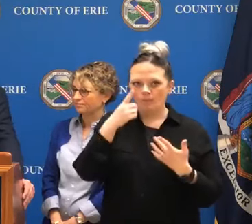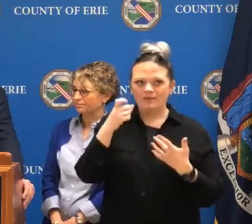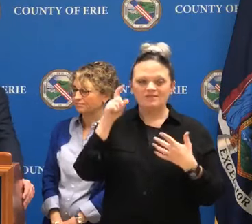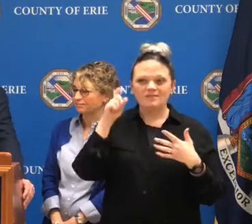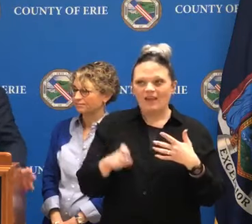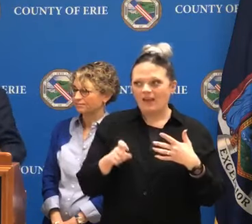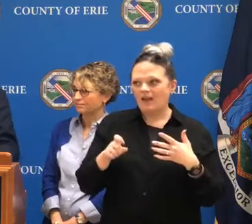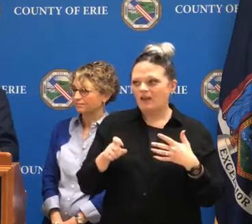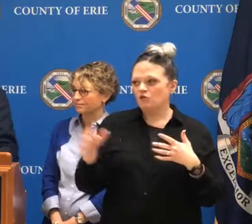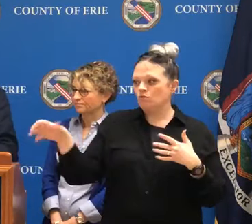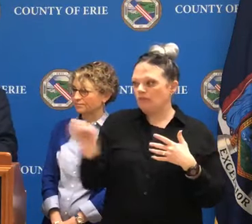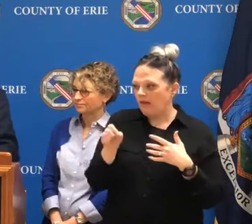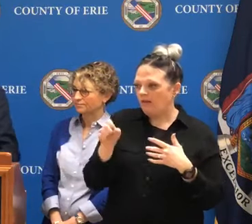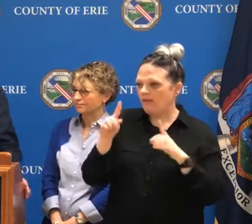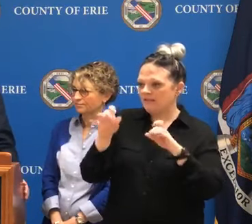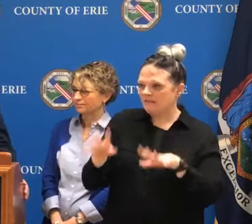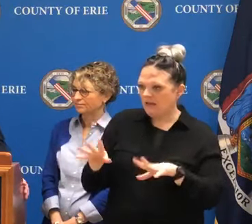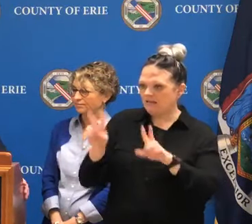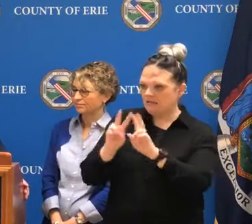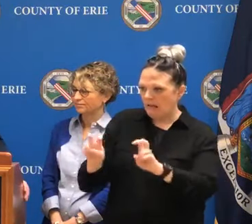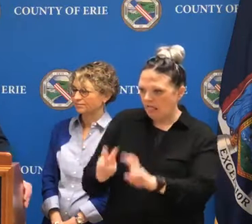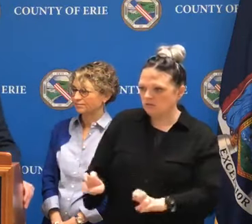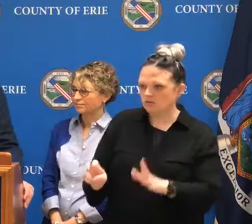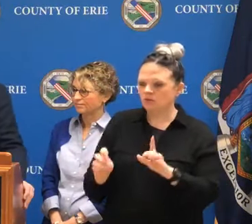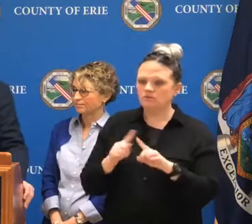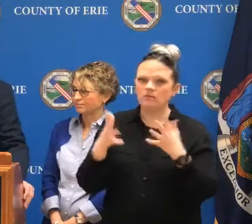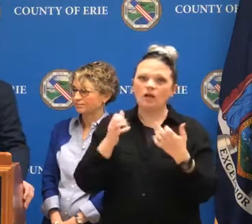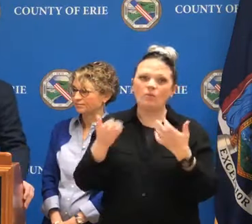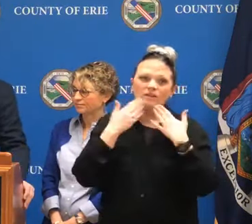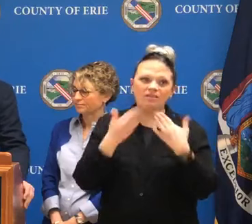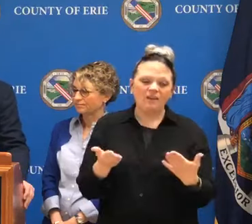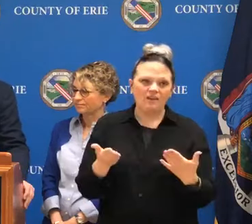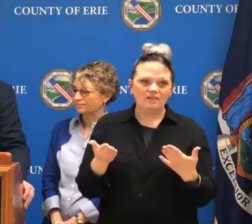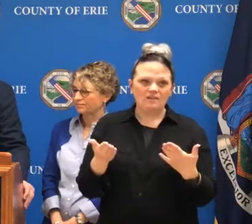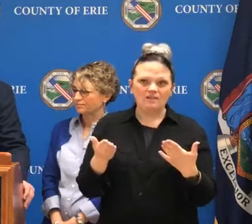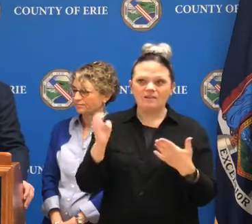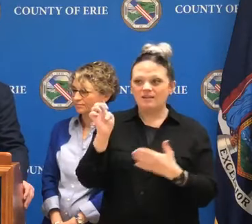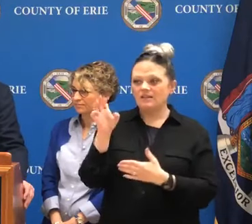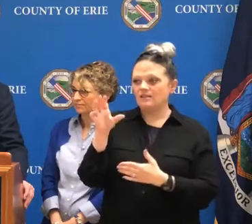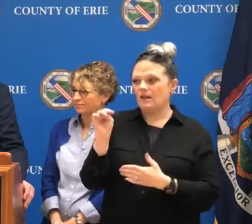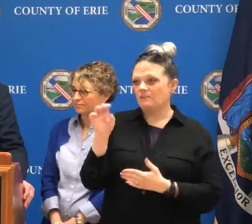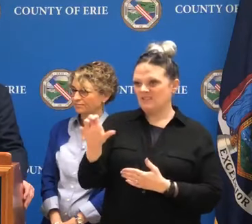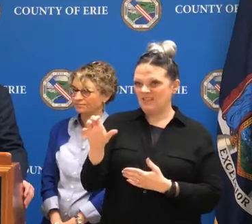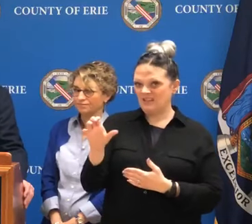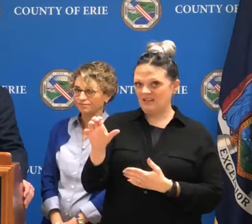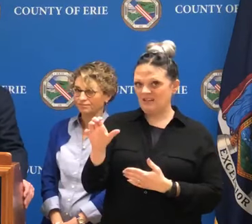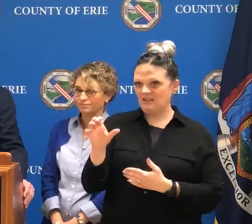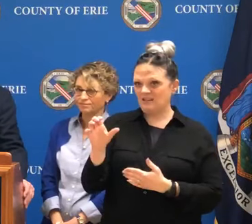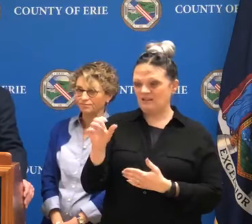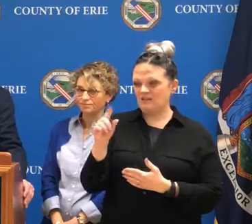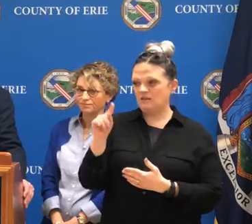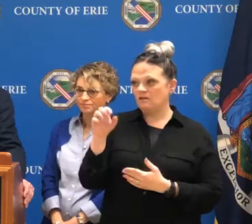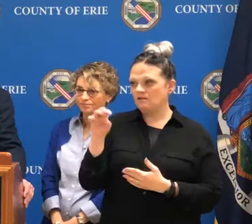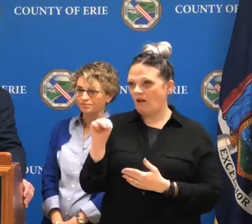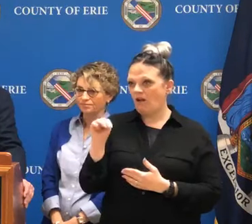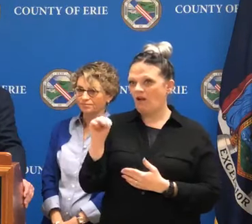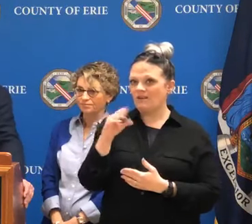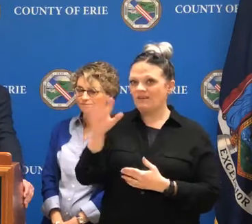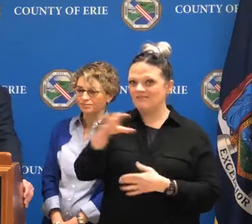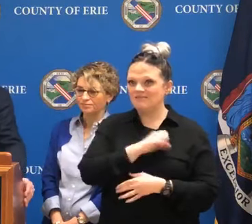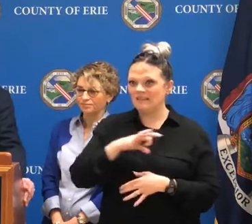the test and do the analysis. I want to thank ECMC, Tom Krochowski and his staff, because